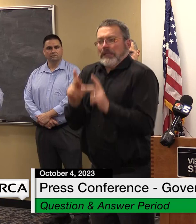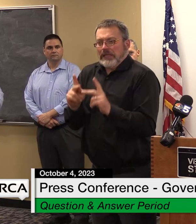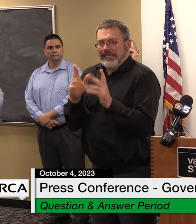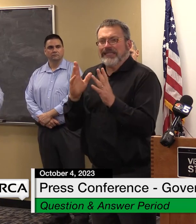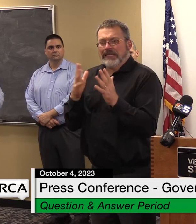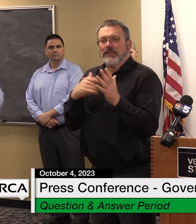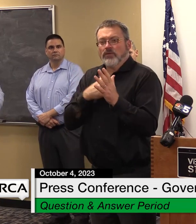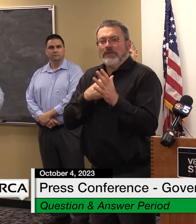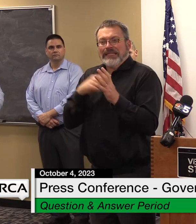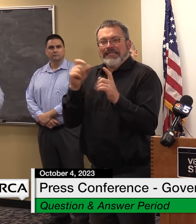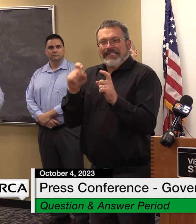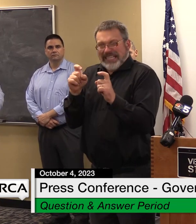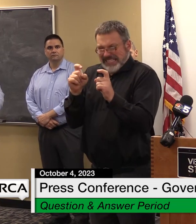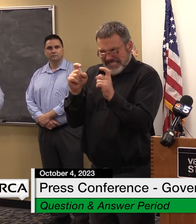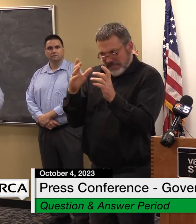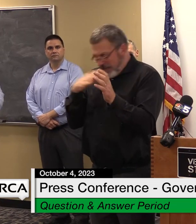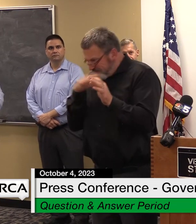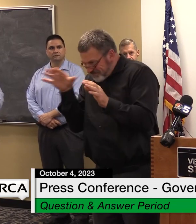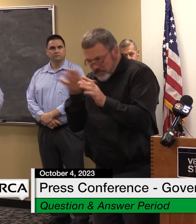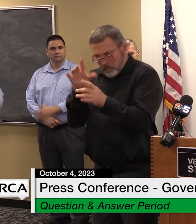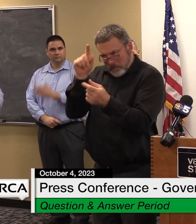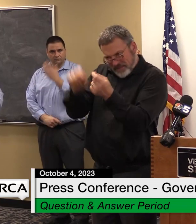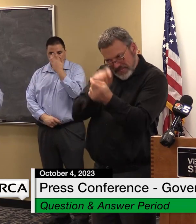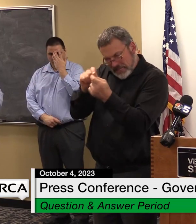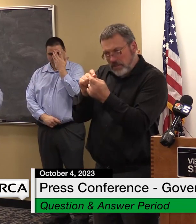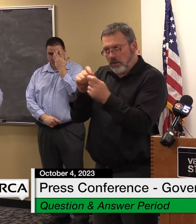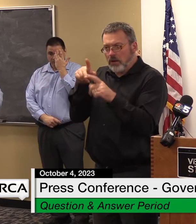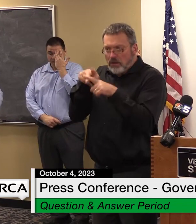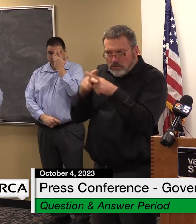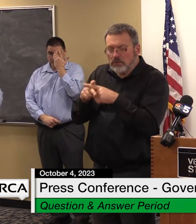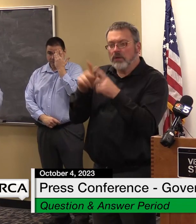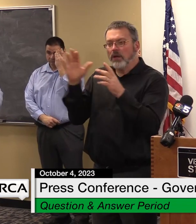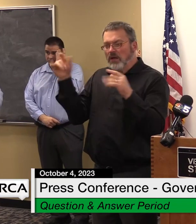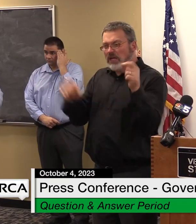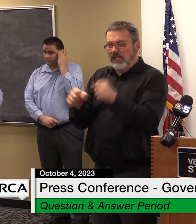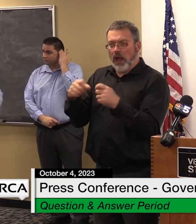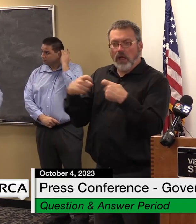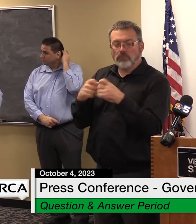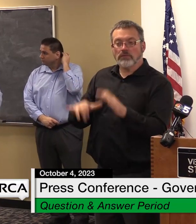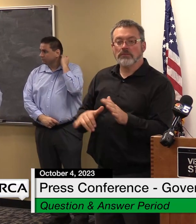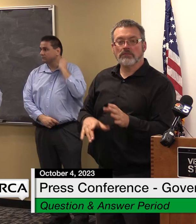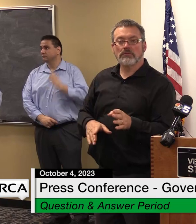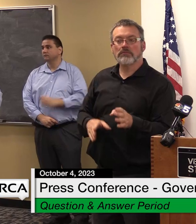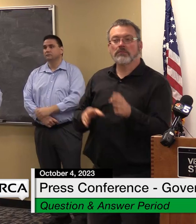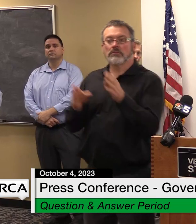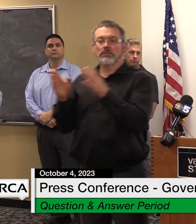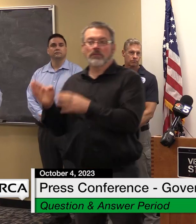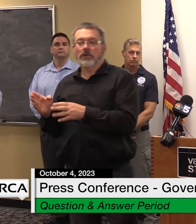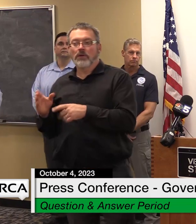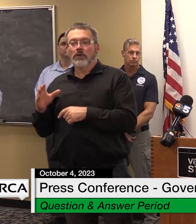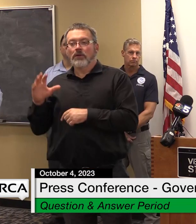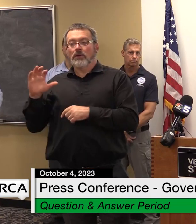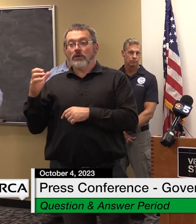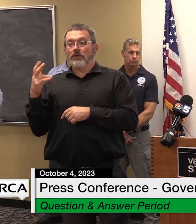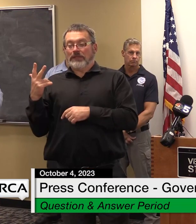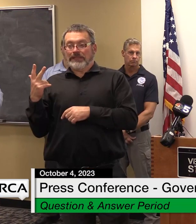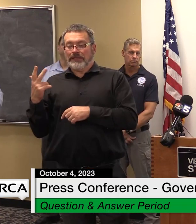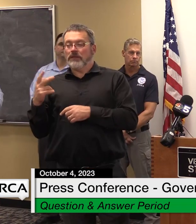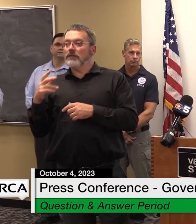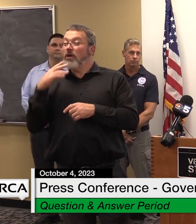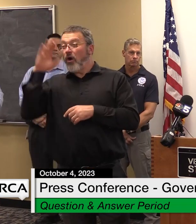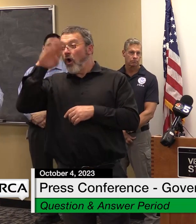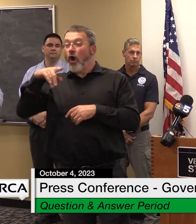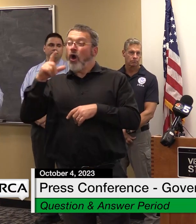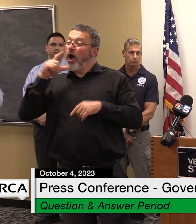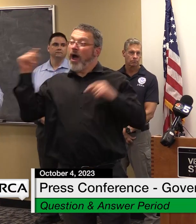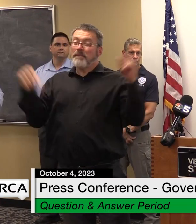many, many leaf peepers and tourists that are coming. Fall foliage is popping right now as we speak. Many of these buses are going to